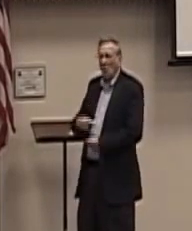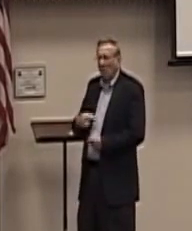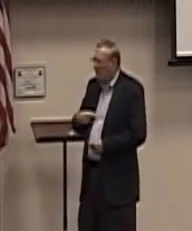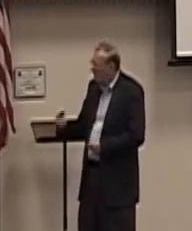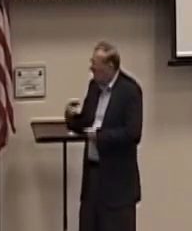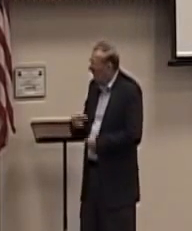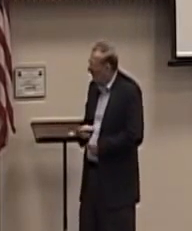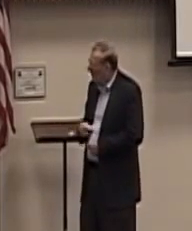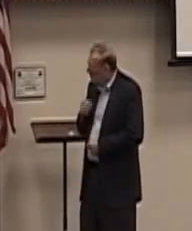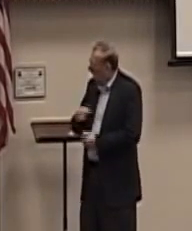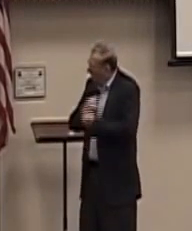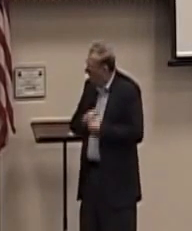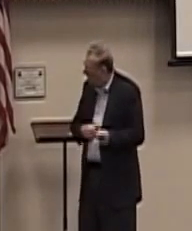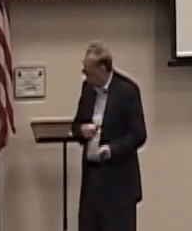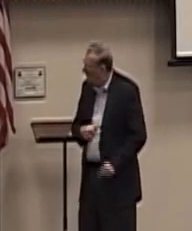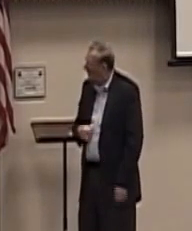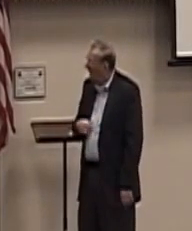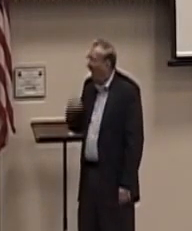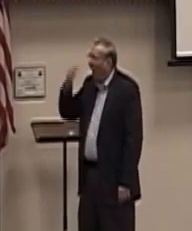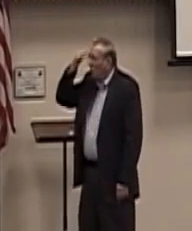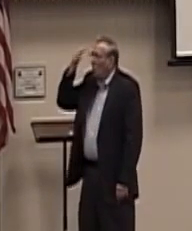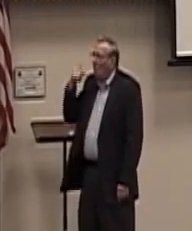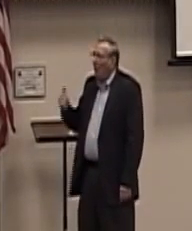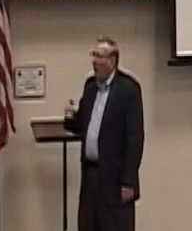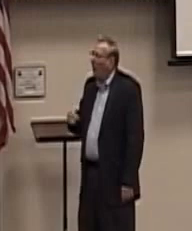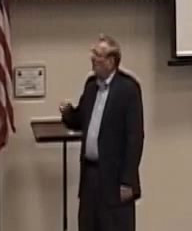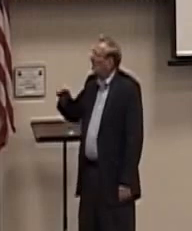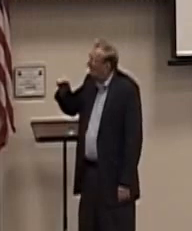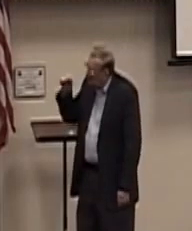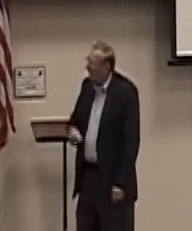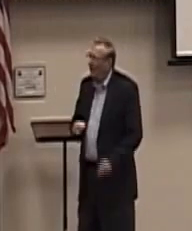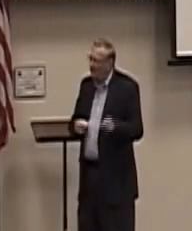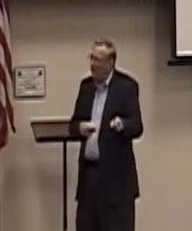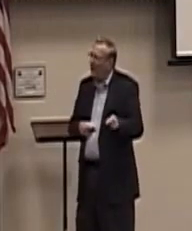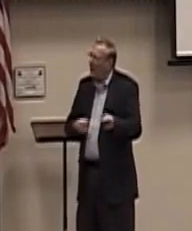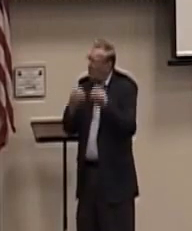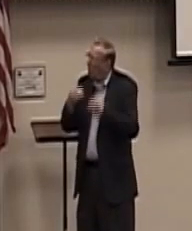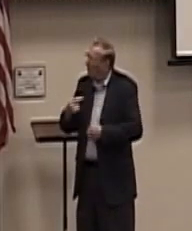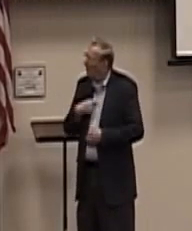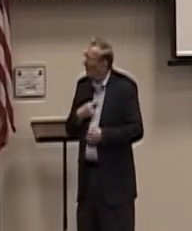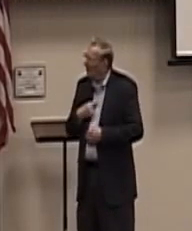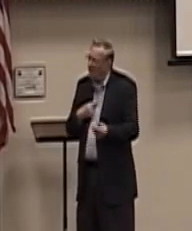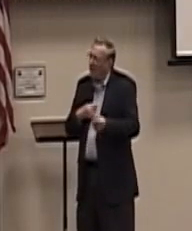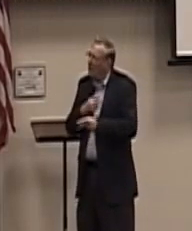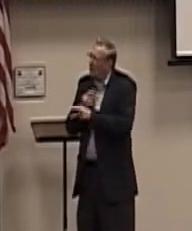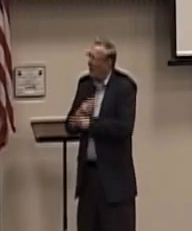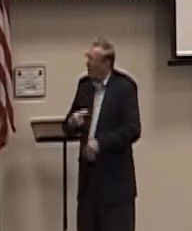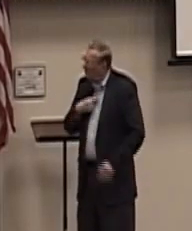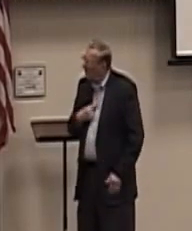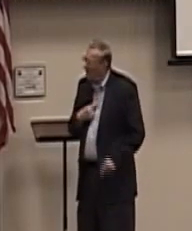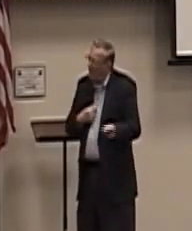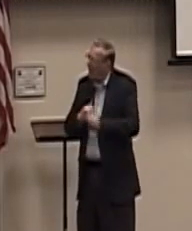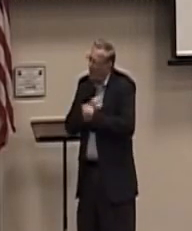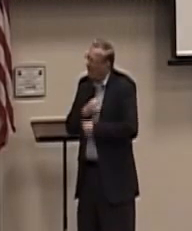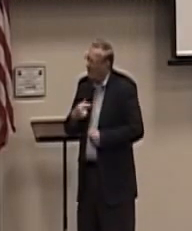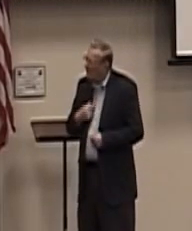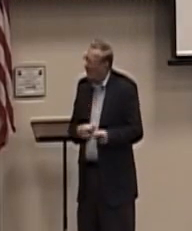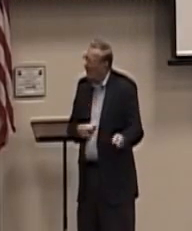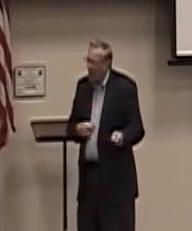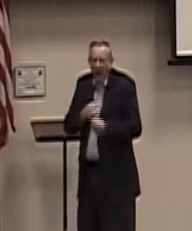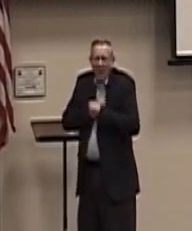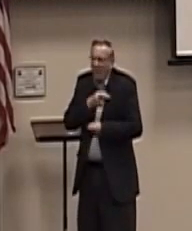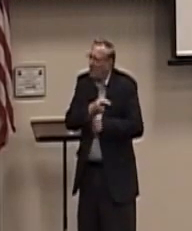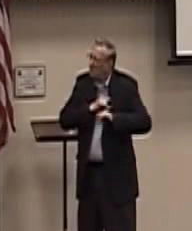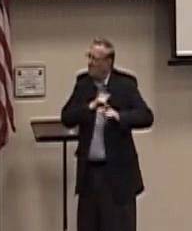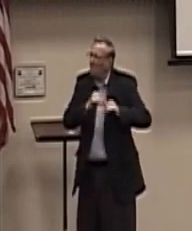because I knew why she asked it. I answered with, 'Yes, they taught me. They took care of me and loved me. I love